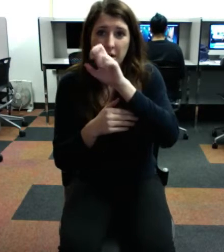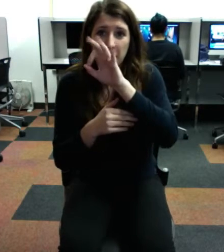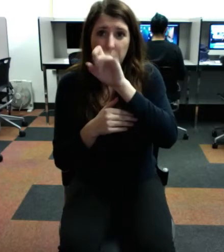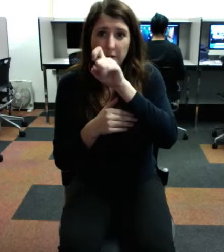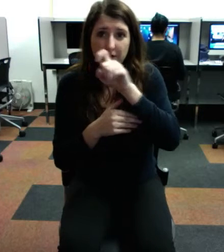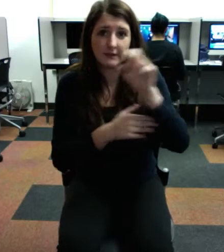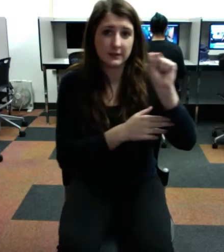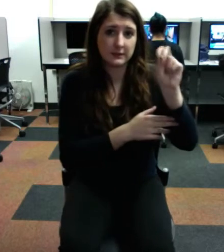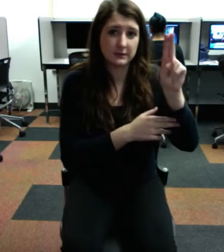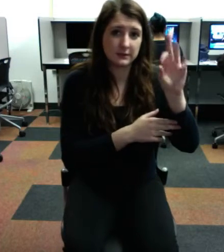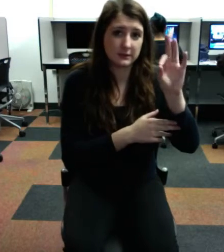are added to.